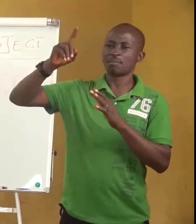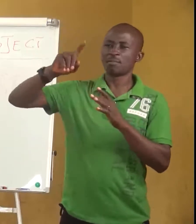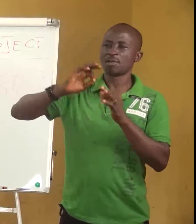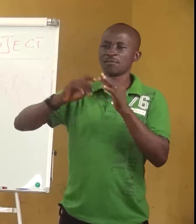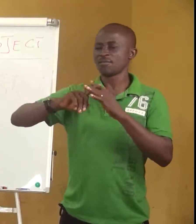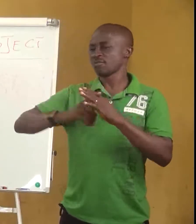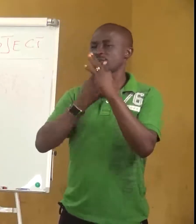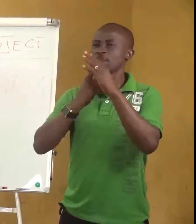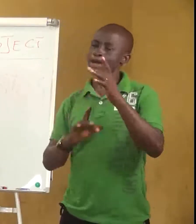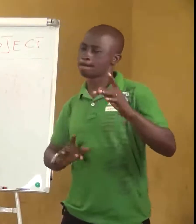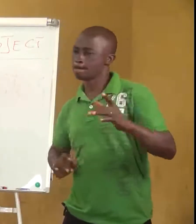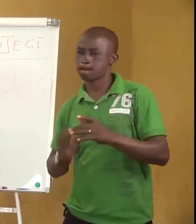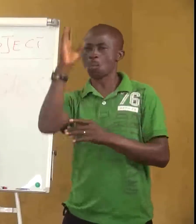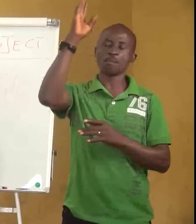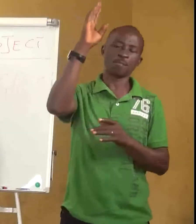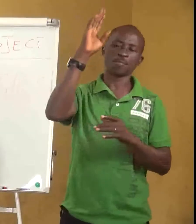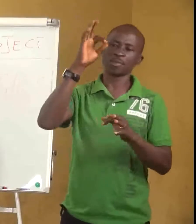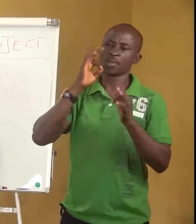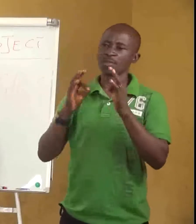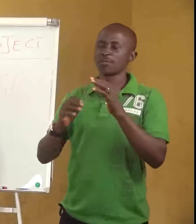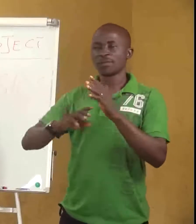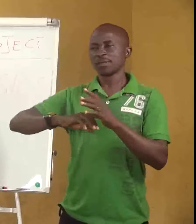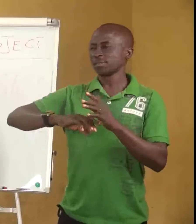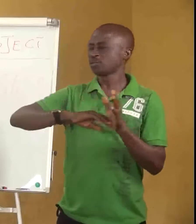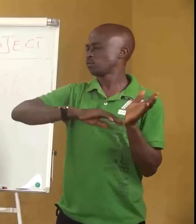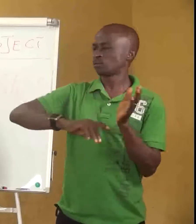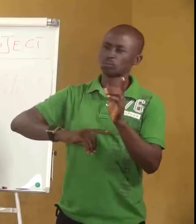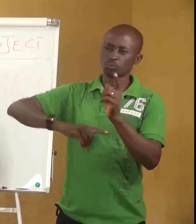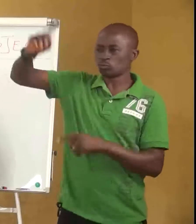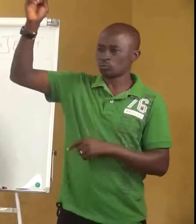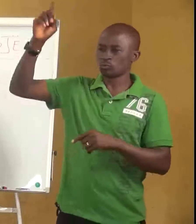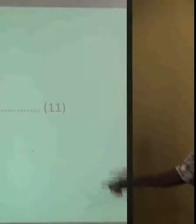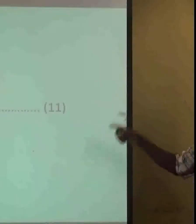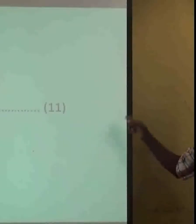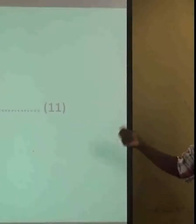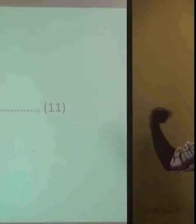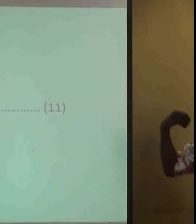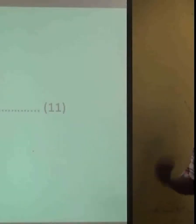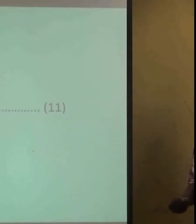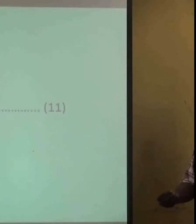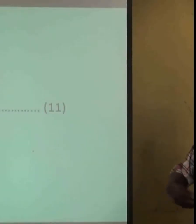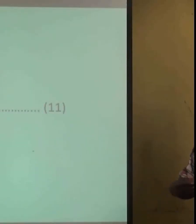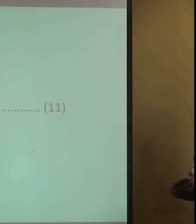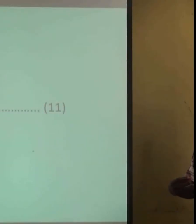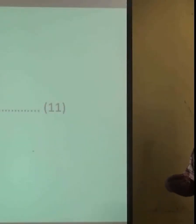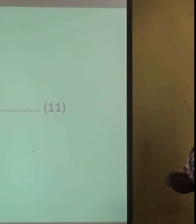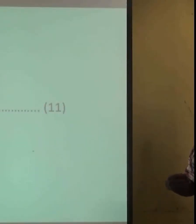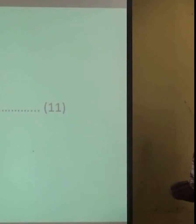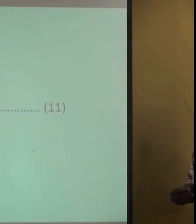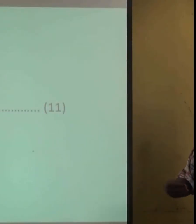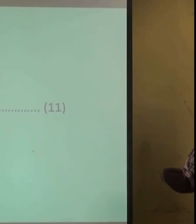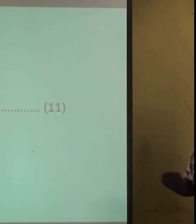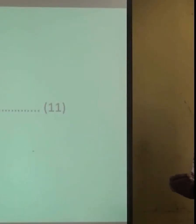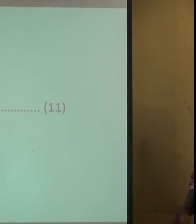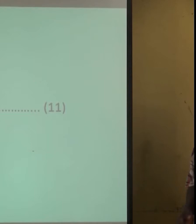or projected, that it will leave this Earth and it will never return back to this Earth again. So to calculate and know the